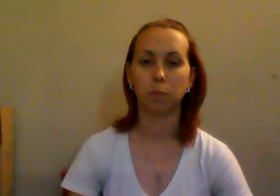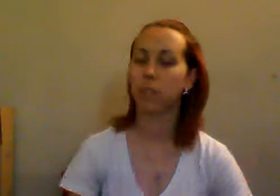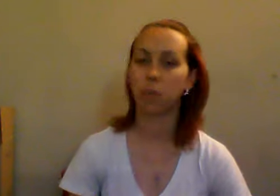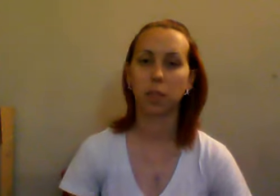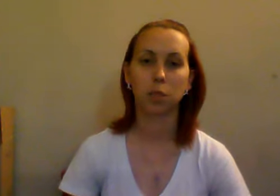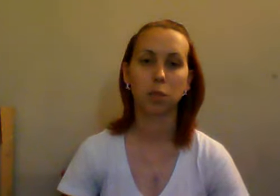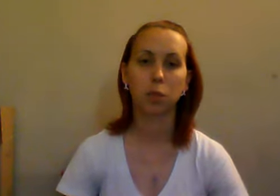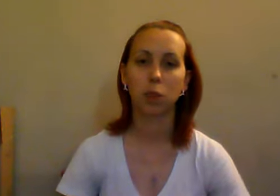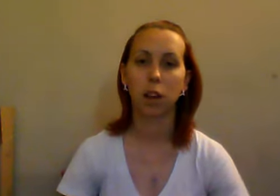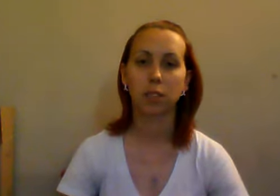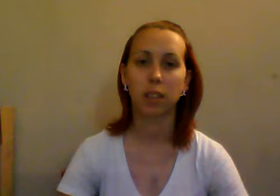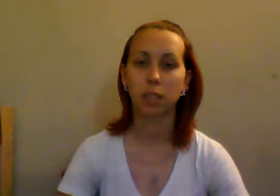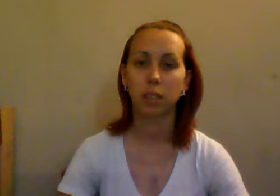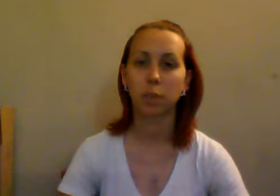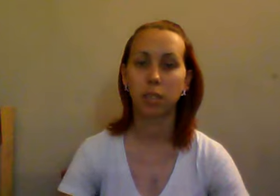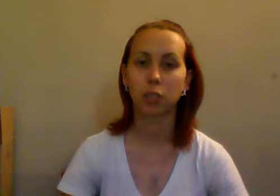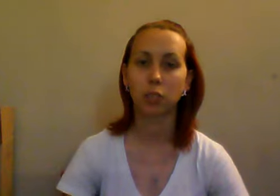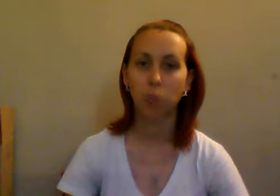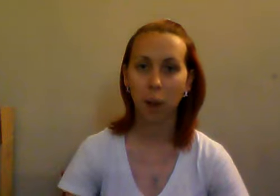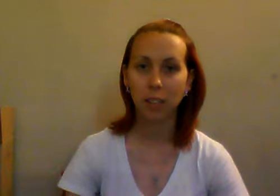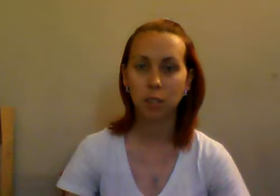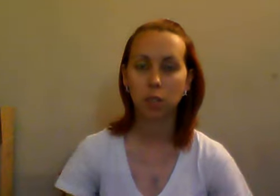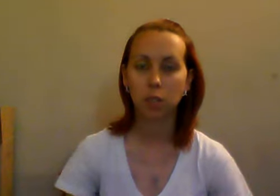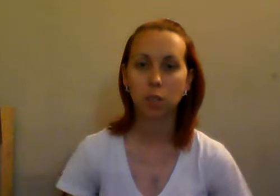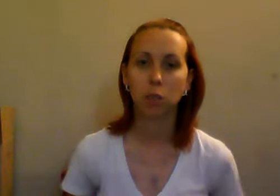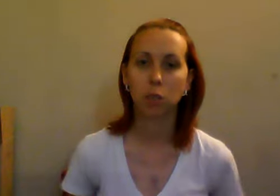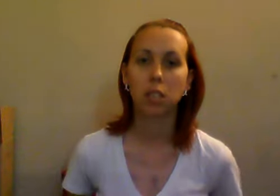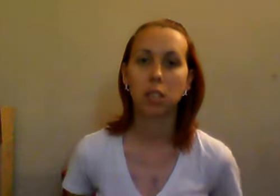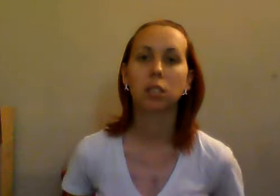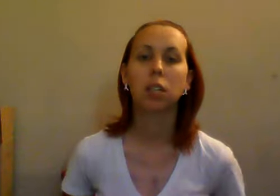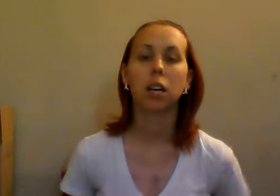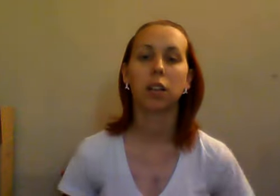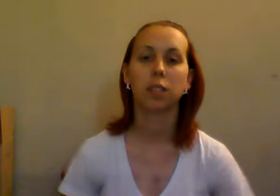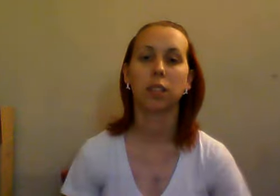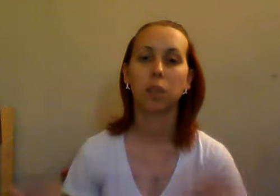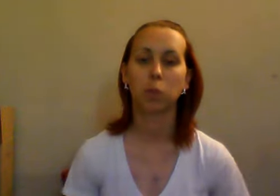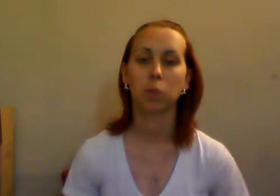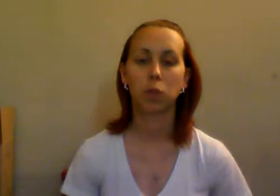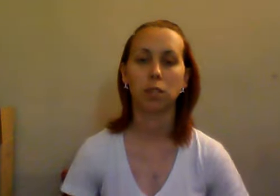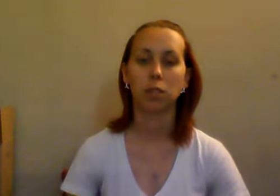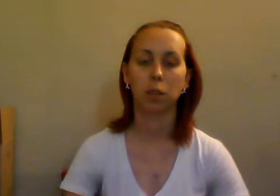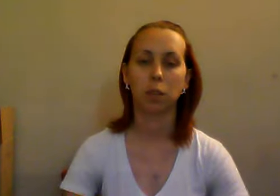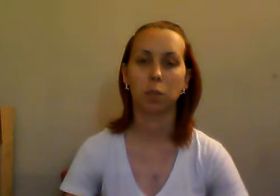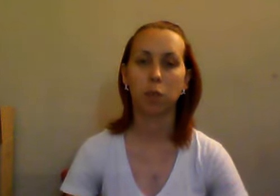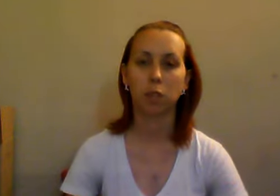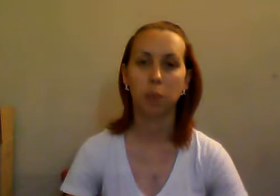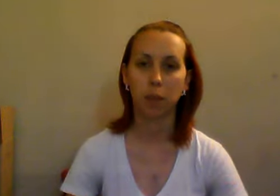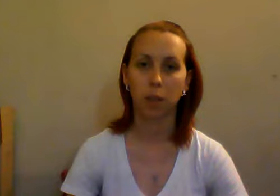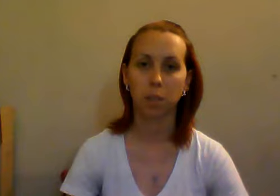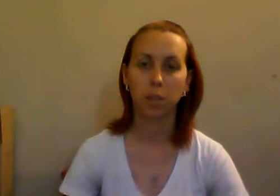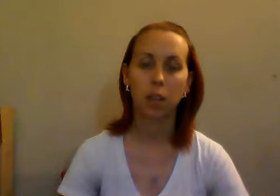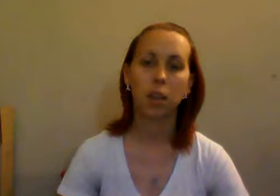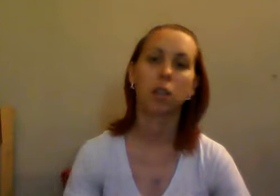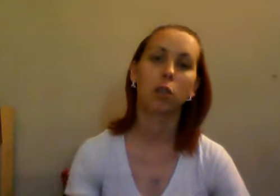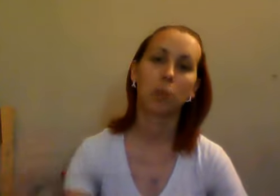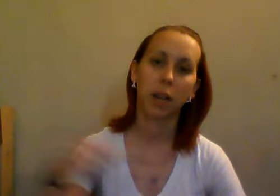Same thing as before. I'll sign them each twice, slowly. I'll say the number before I spell them, and then I'll go back and